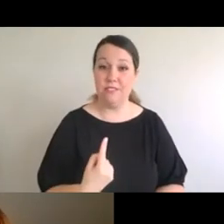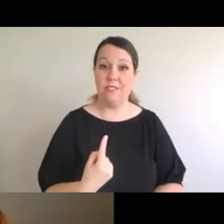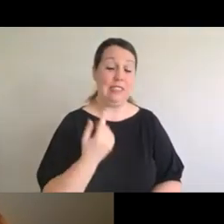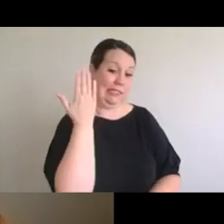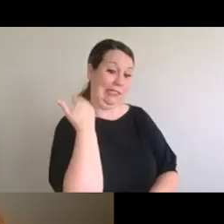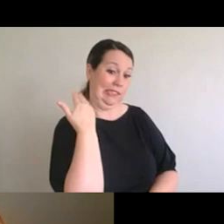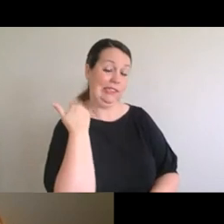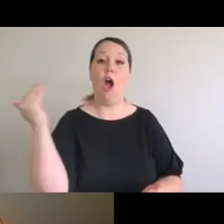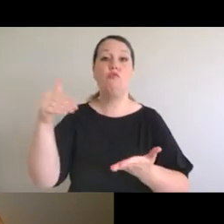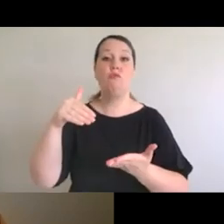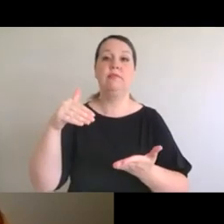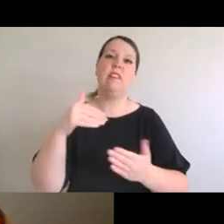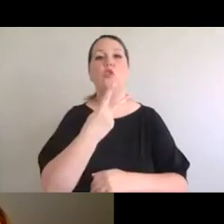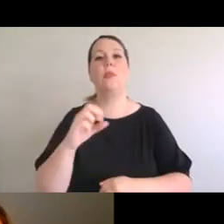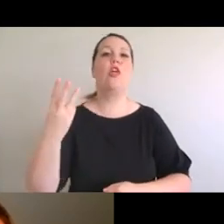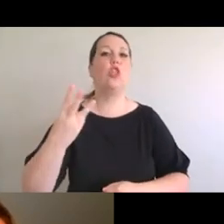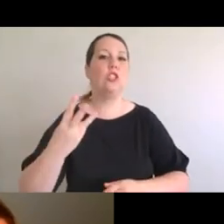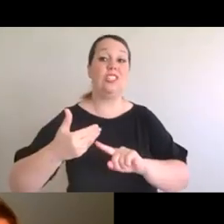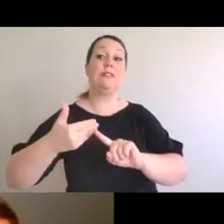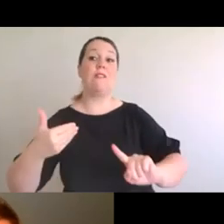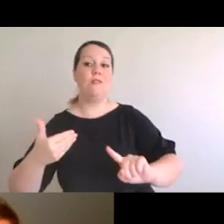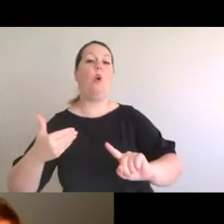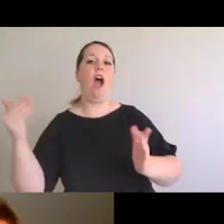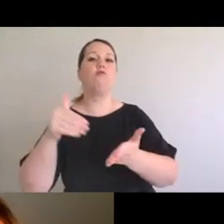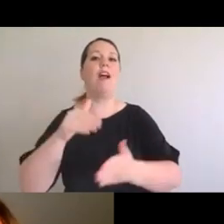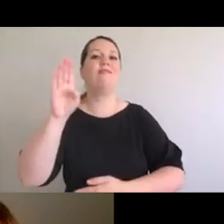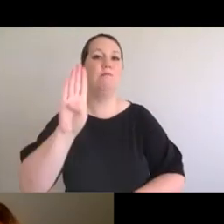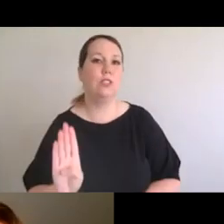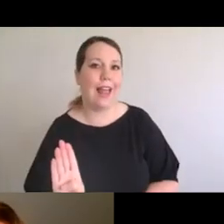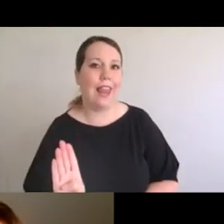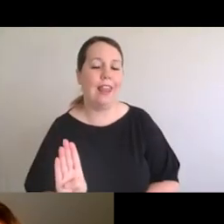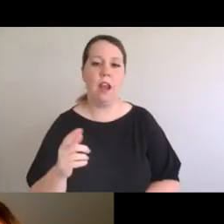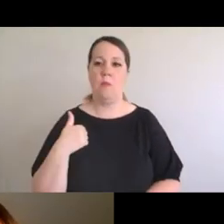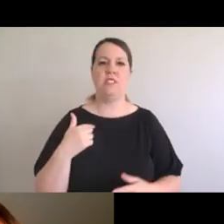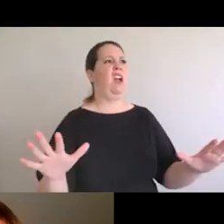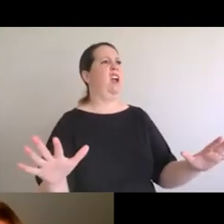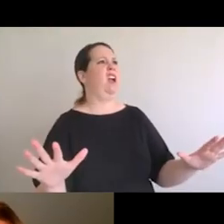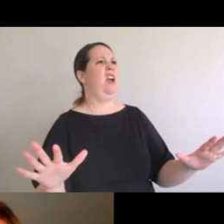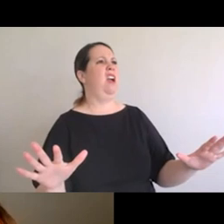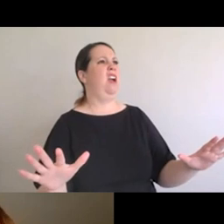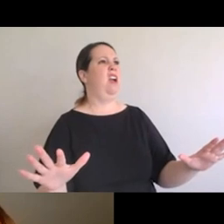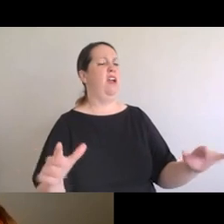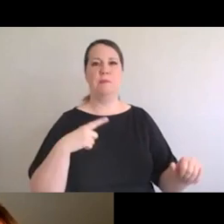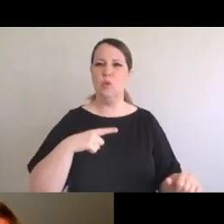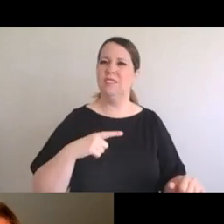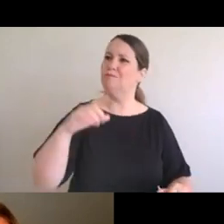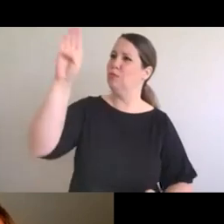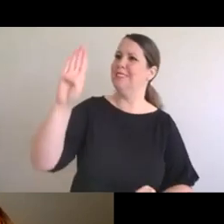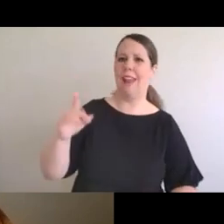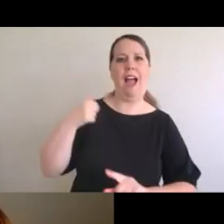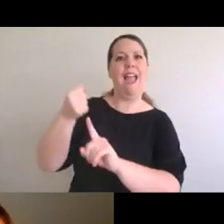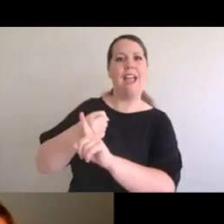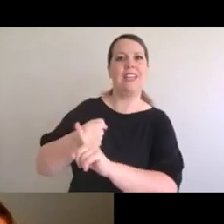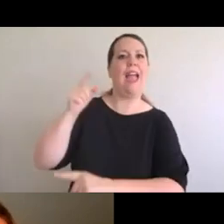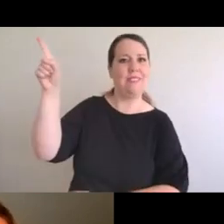Brazil, really engaged disability activist in Brazil, I was like, what? I can't believe it. Let me check. So I